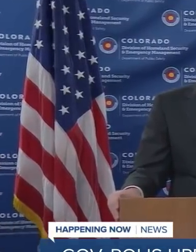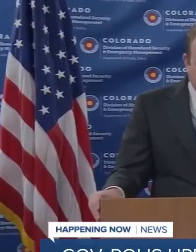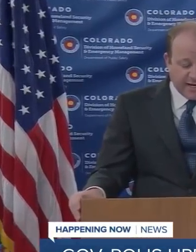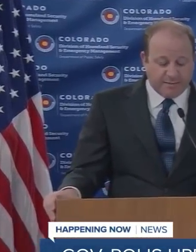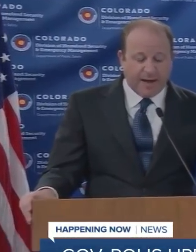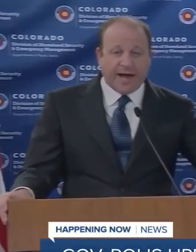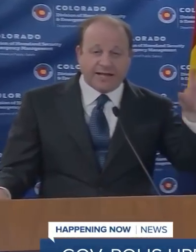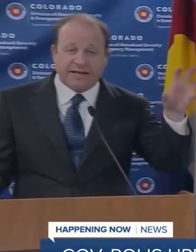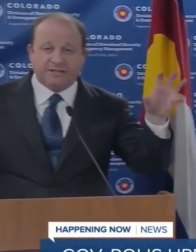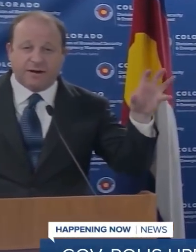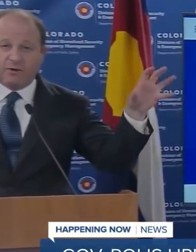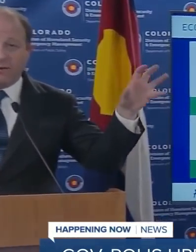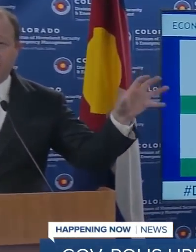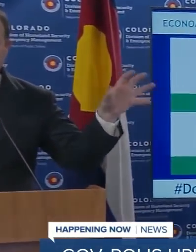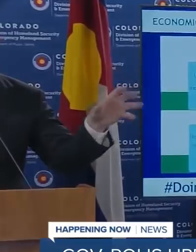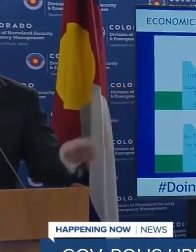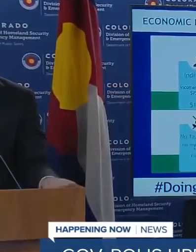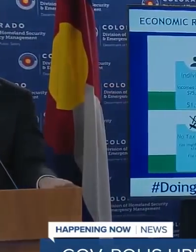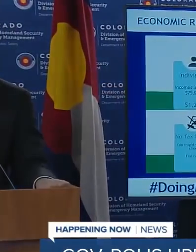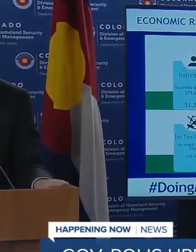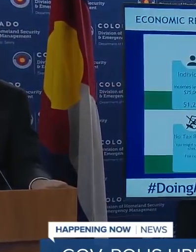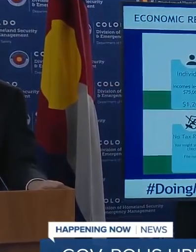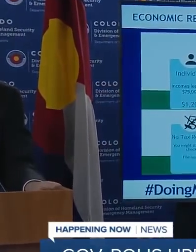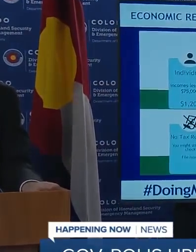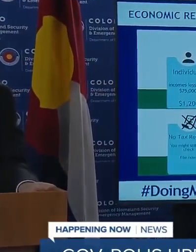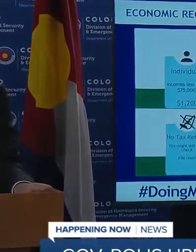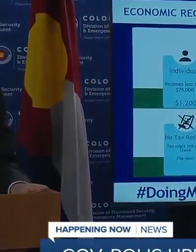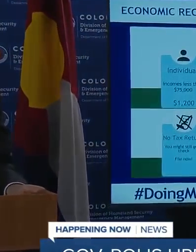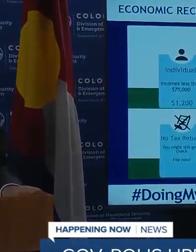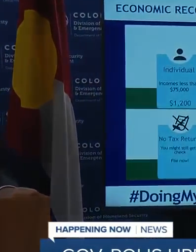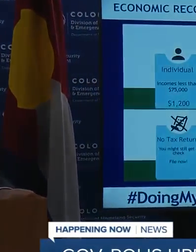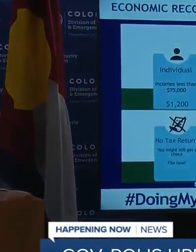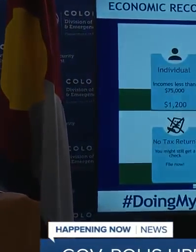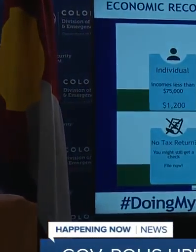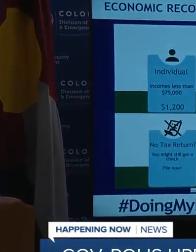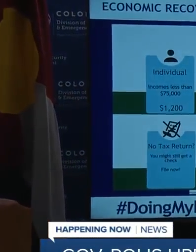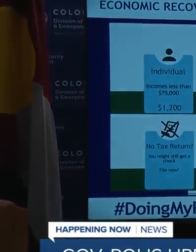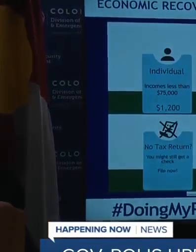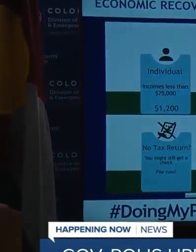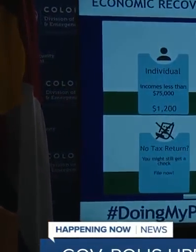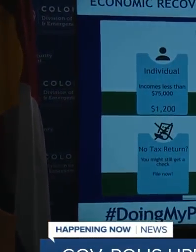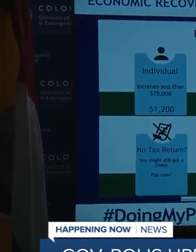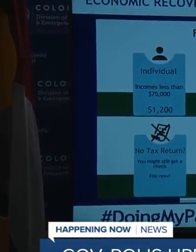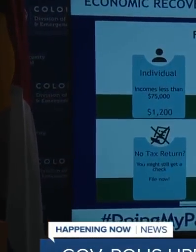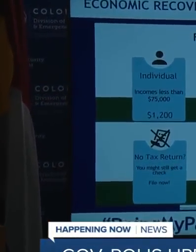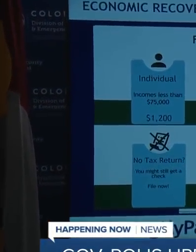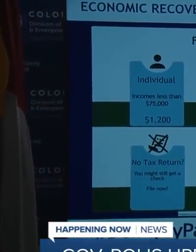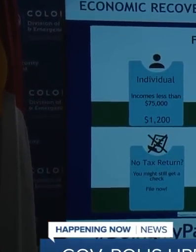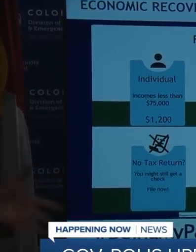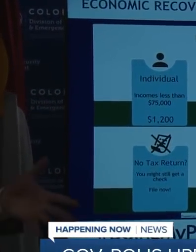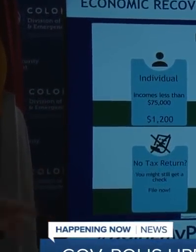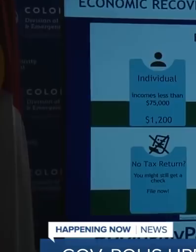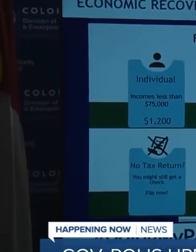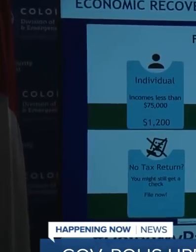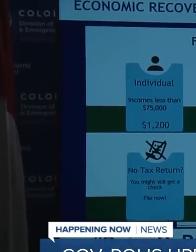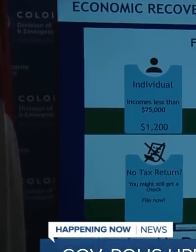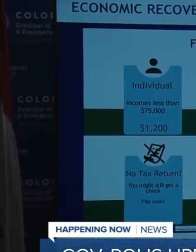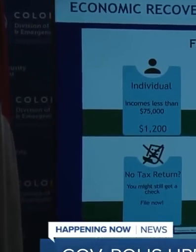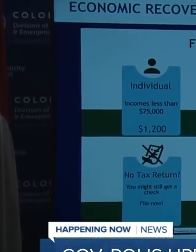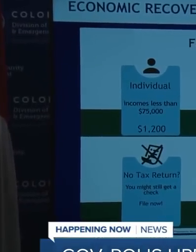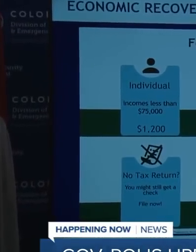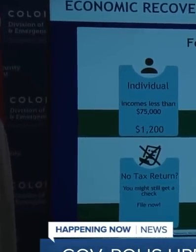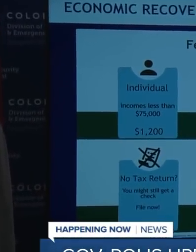very excited by that this money will be hitting the ballot checking accounts of Coloradans very soon. Of course, it's not